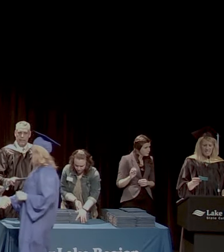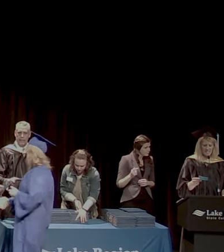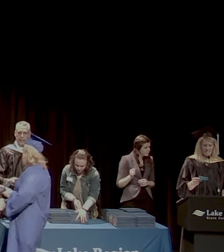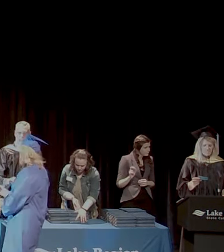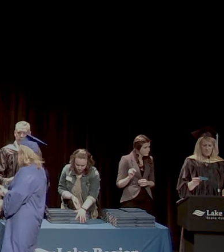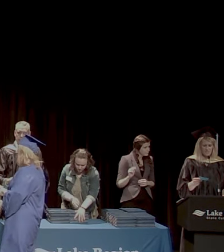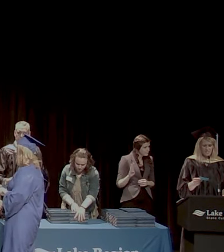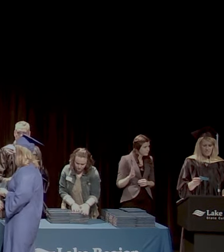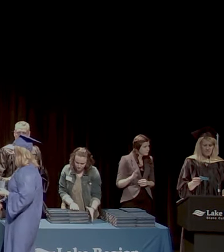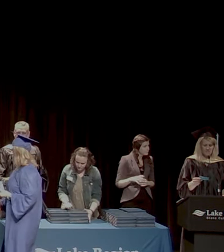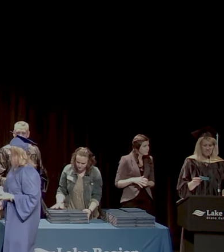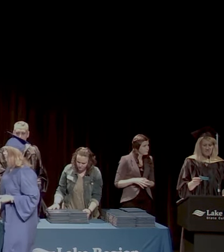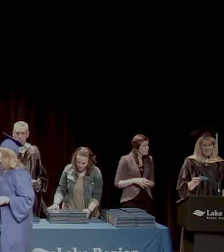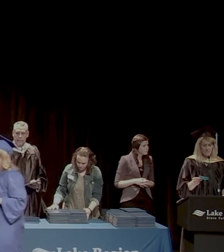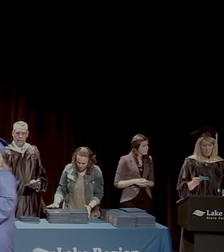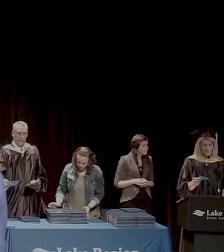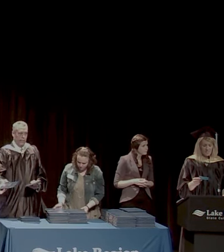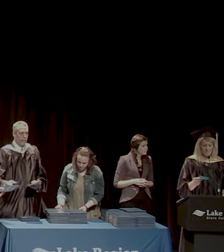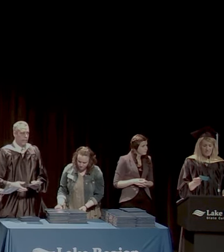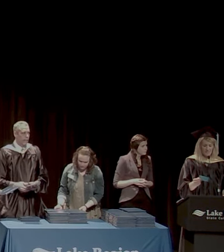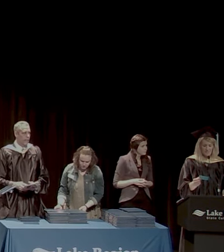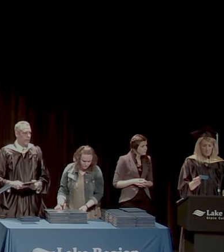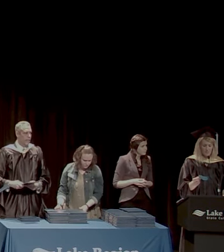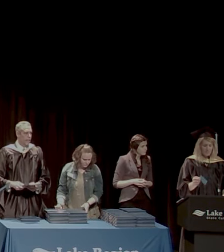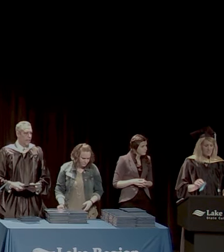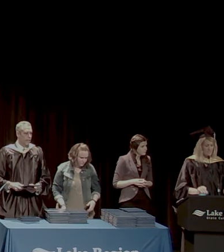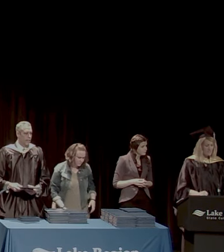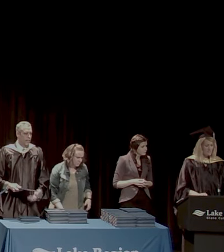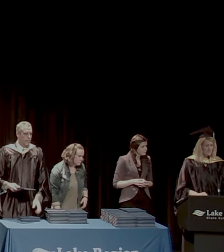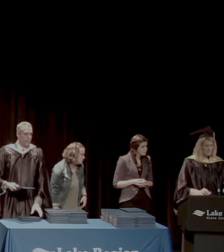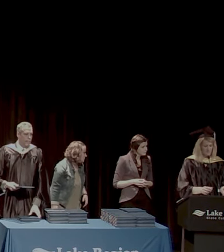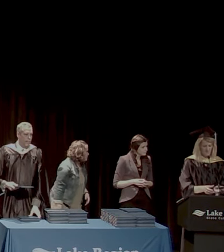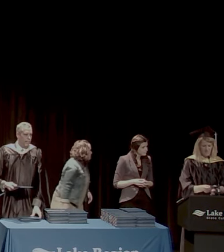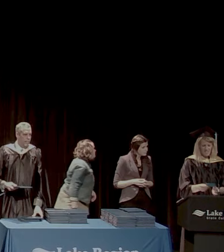Applied Science, Associate Degree Nurse, Associate in Science, Liberal Arts.